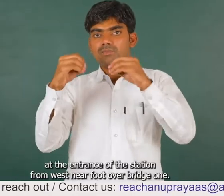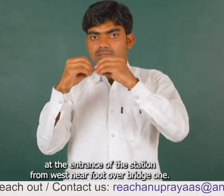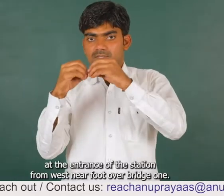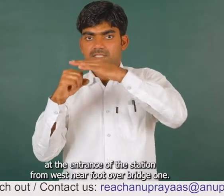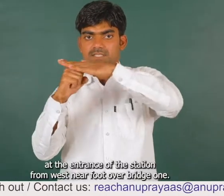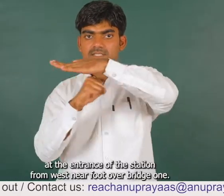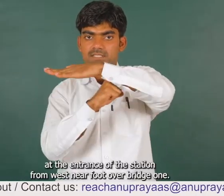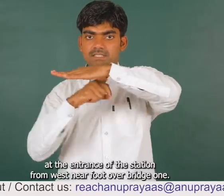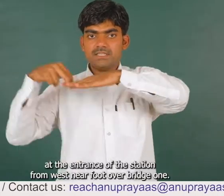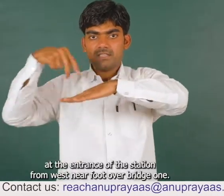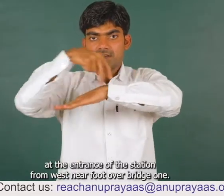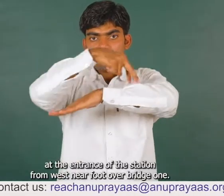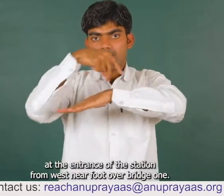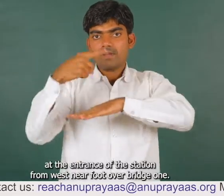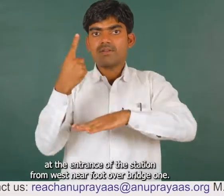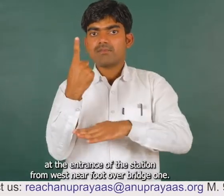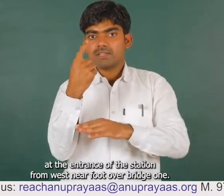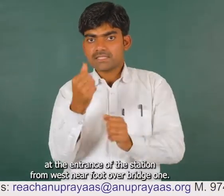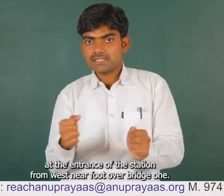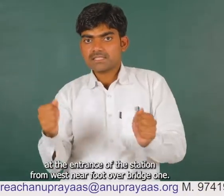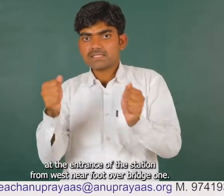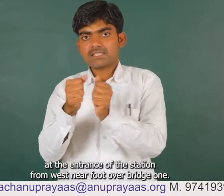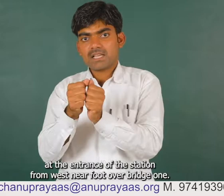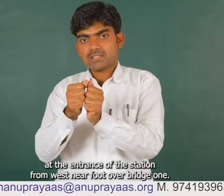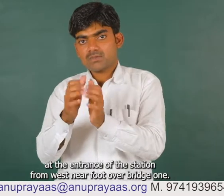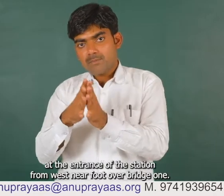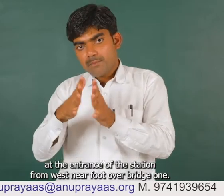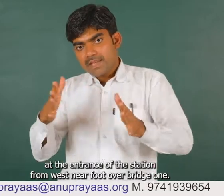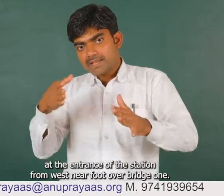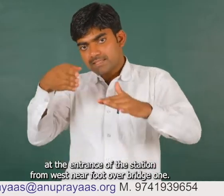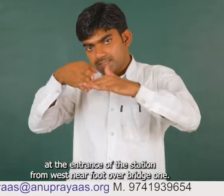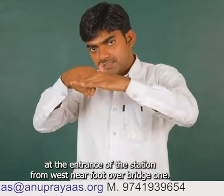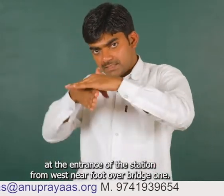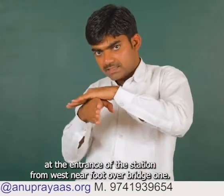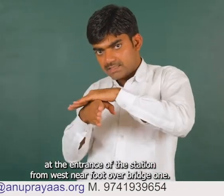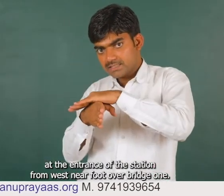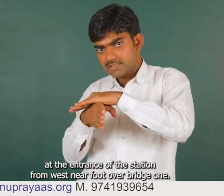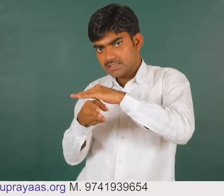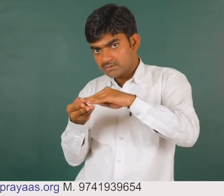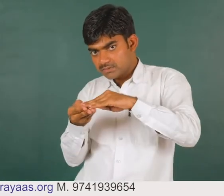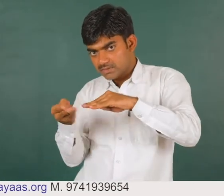the entrance of station from west near footover bridge 1.